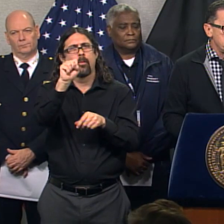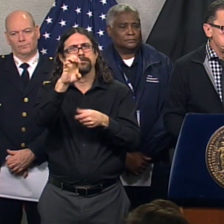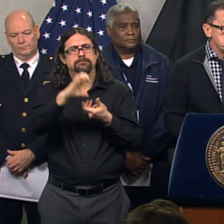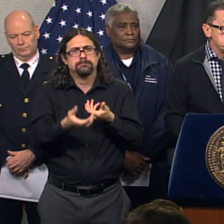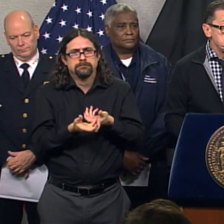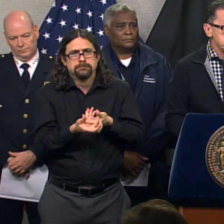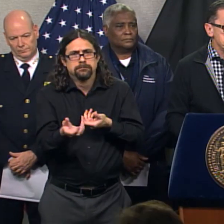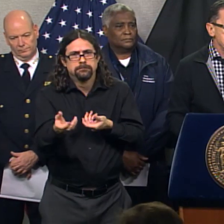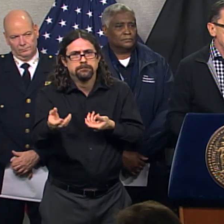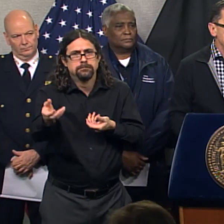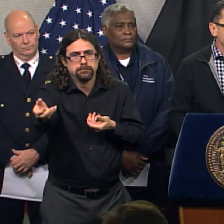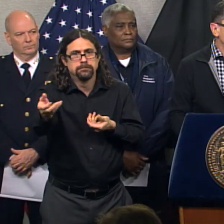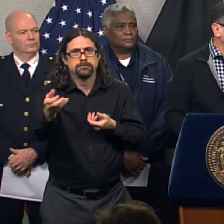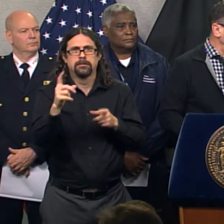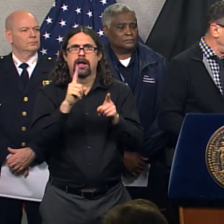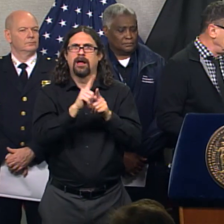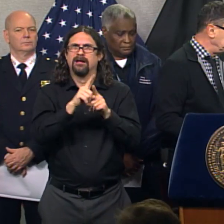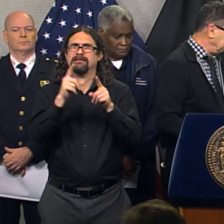for that.